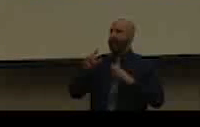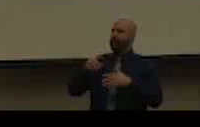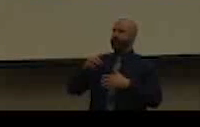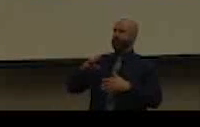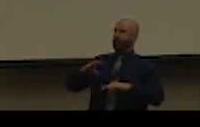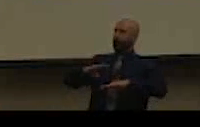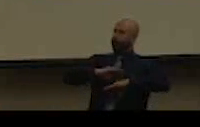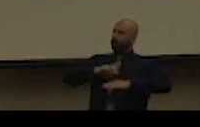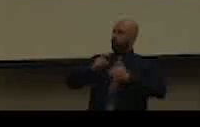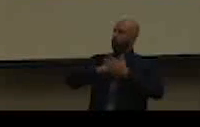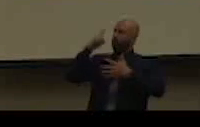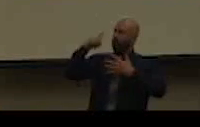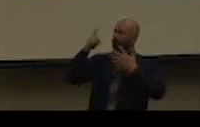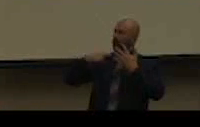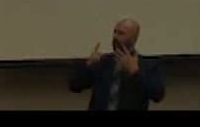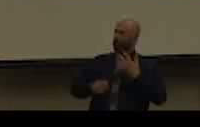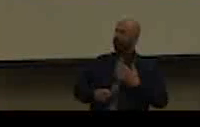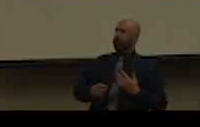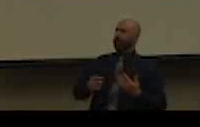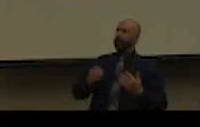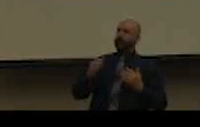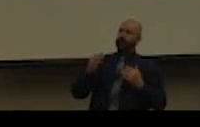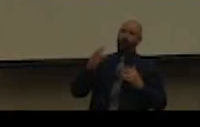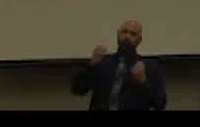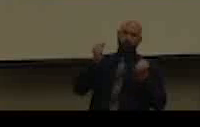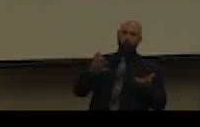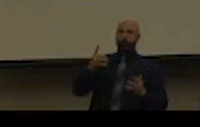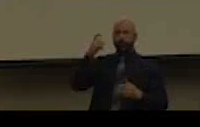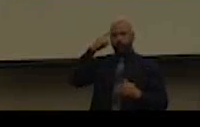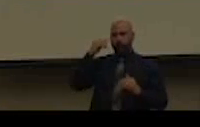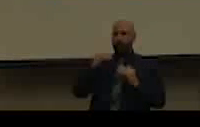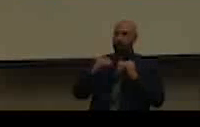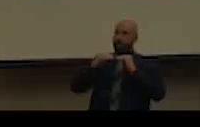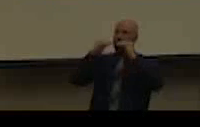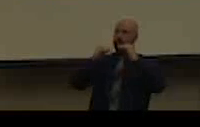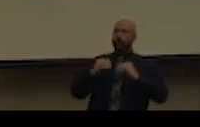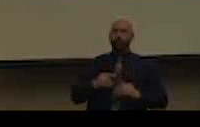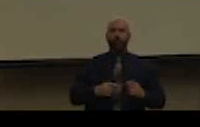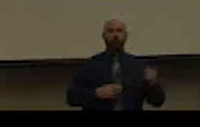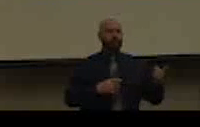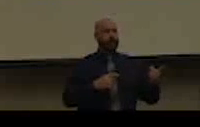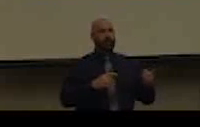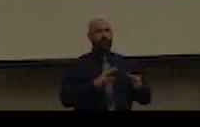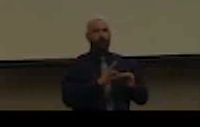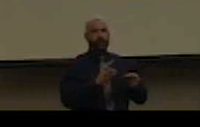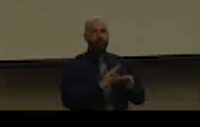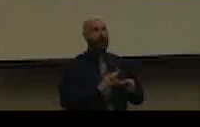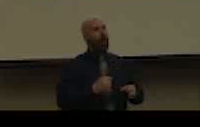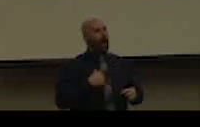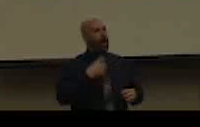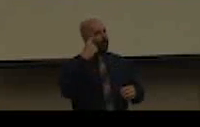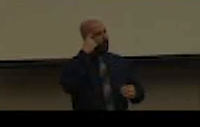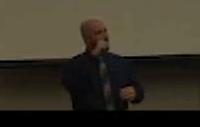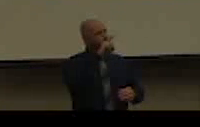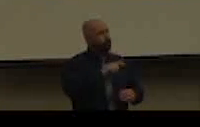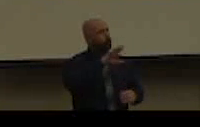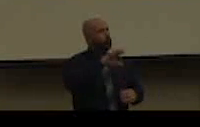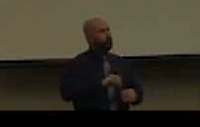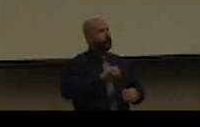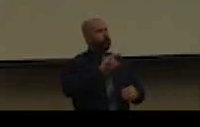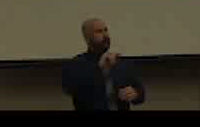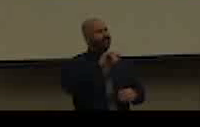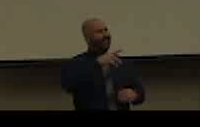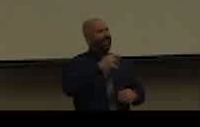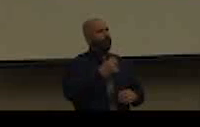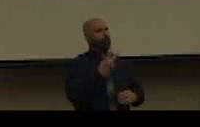bureaucratic thing. And what she said back instead was, oh, I thought I was supposed to be type 2. Like, I didn't even understand I could be type 3. And then when I